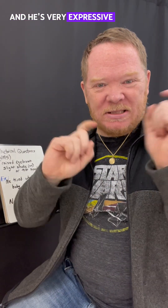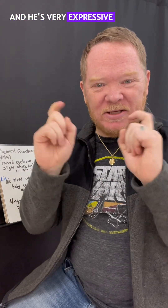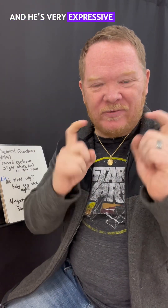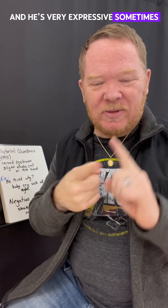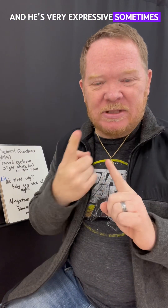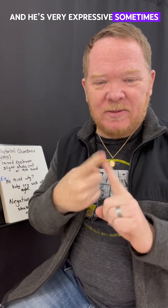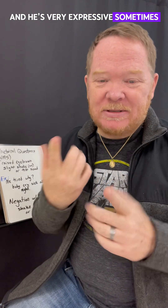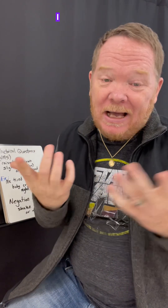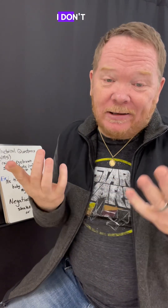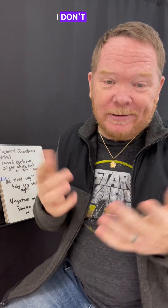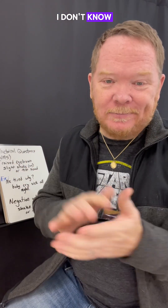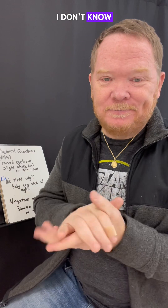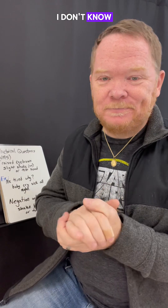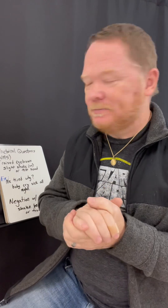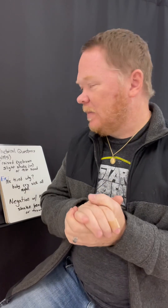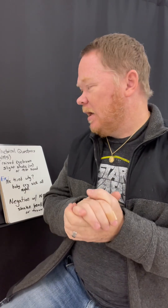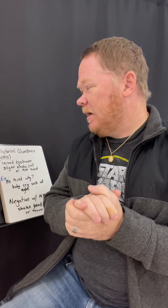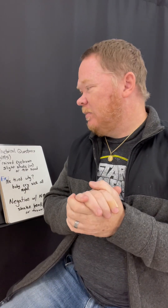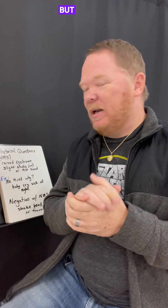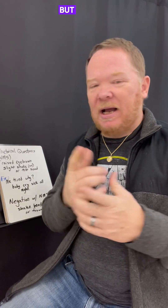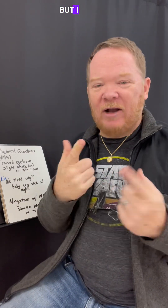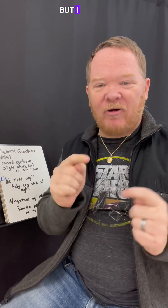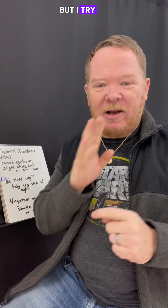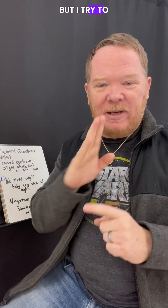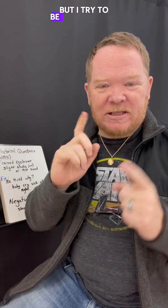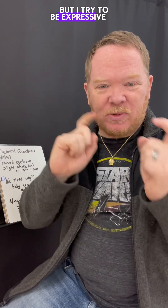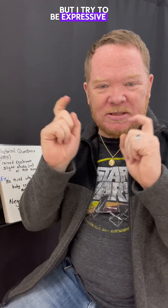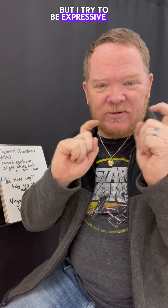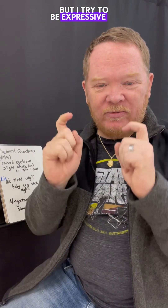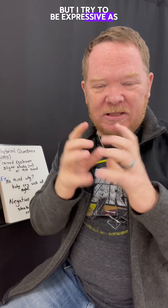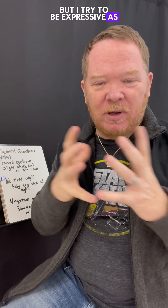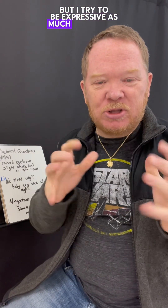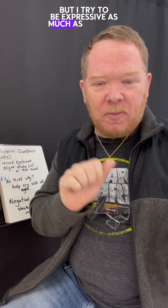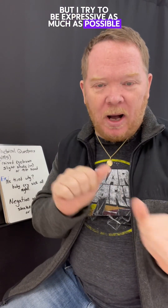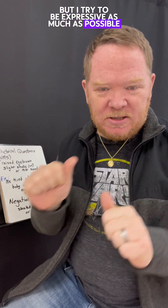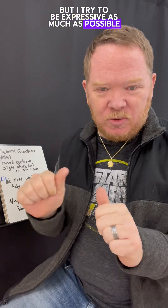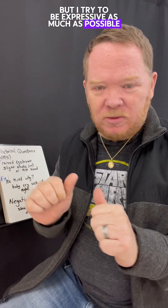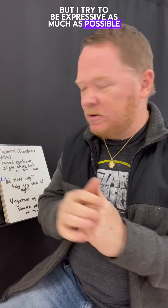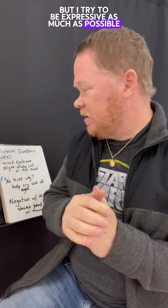expressive sometimes. I don't know. But I try to be expressive as much as possible.